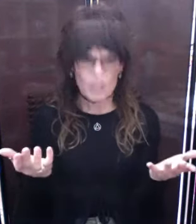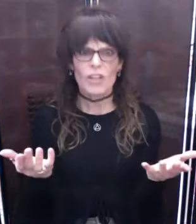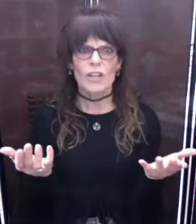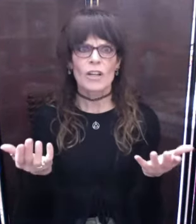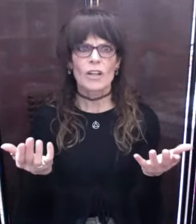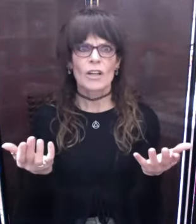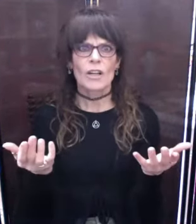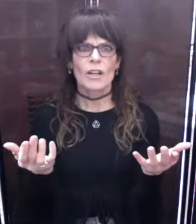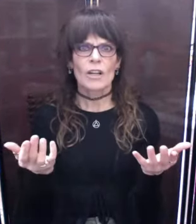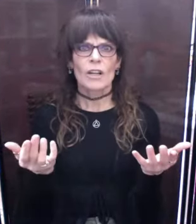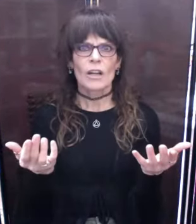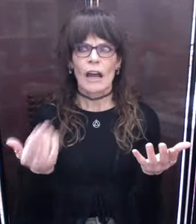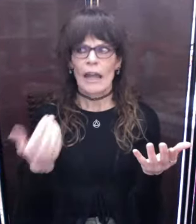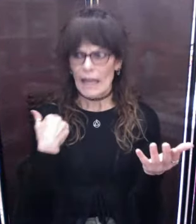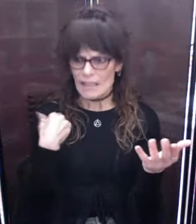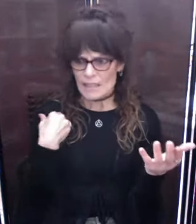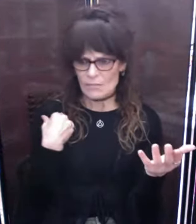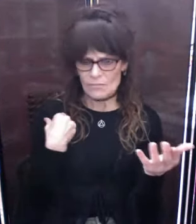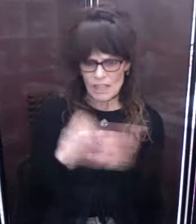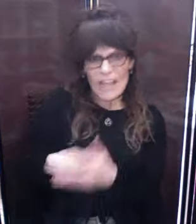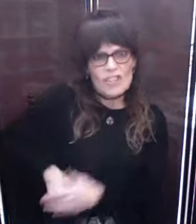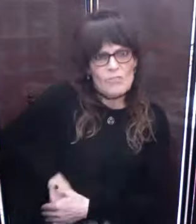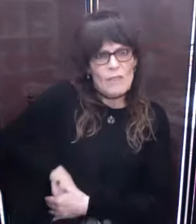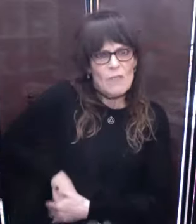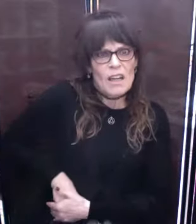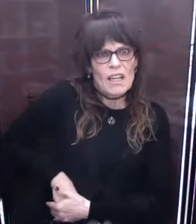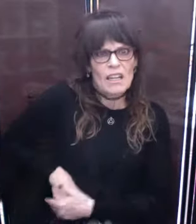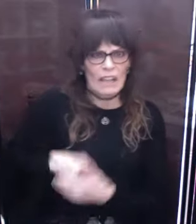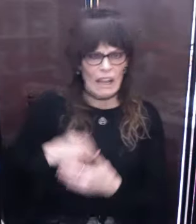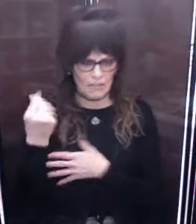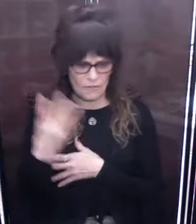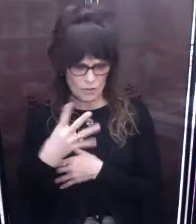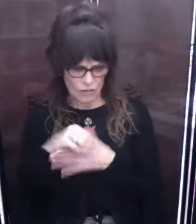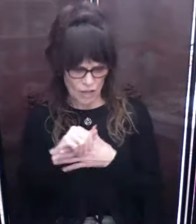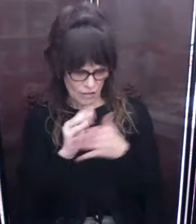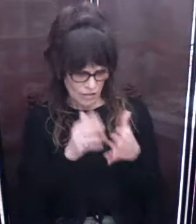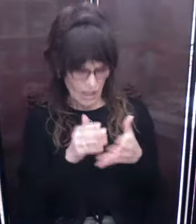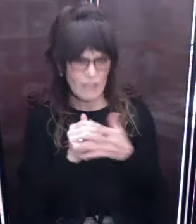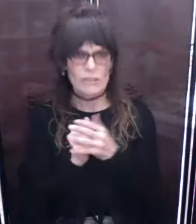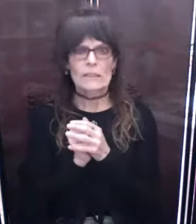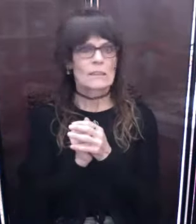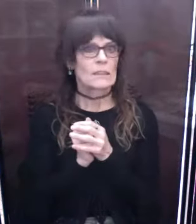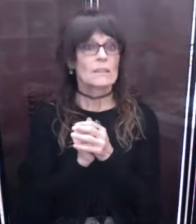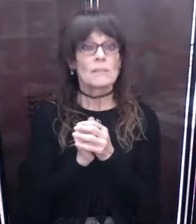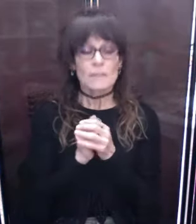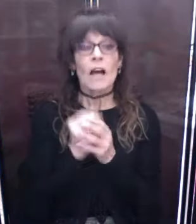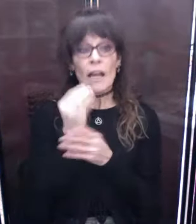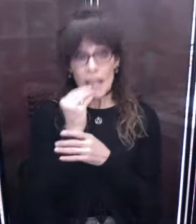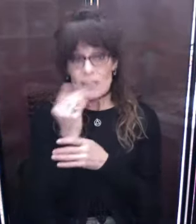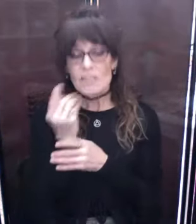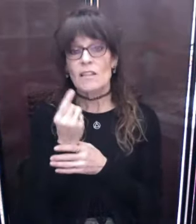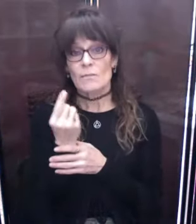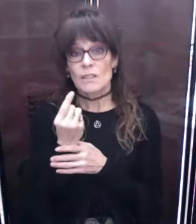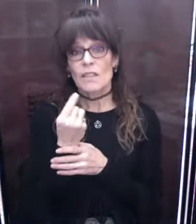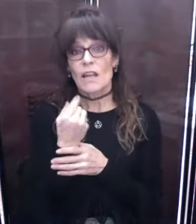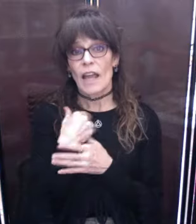I had some cash in my pocket. I had quite a bit, and I only got a couple of bucks left. But I did eat something. I did have a cheeseburger while I was sitting